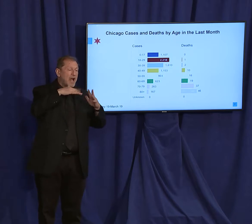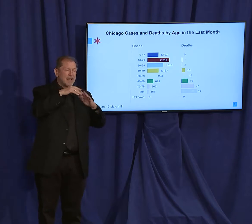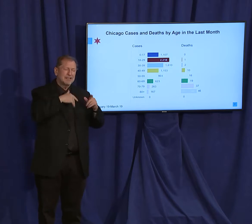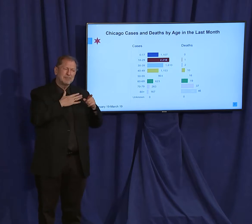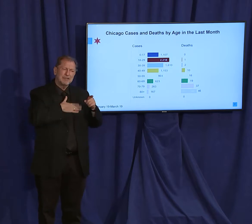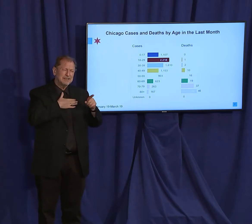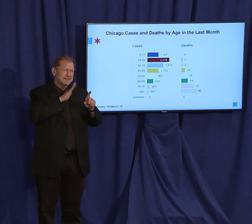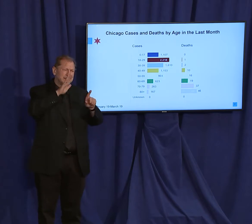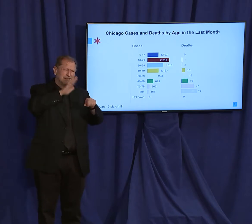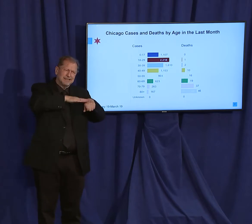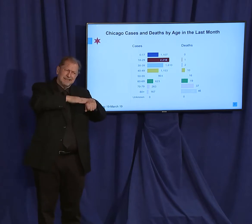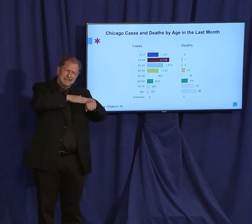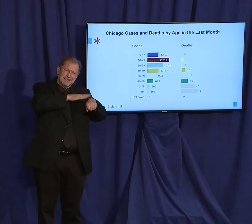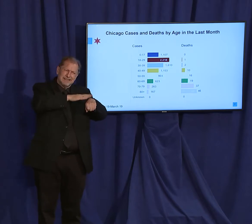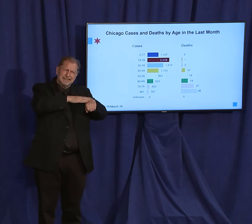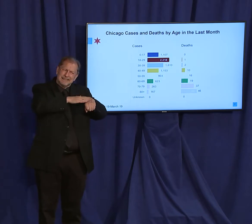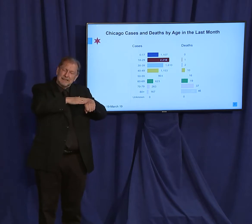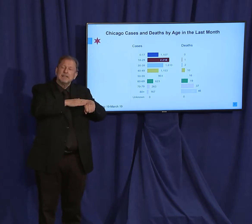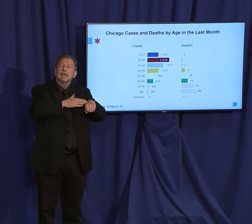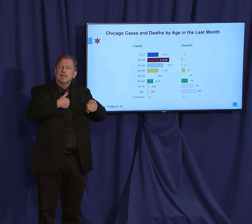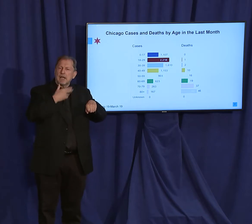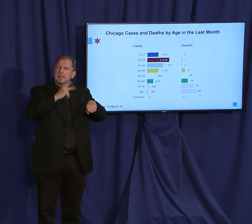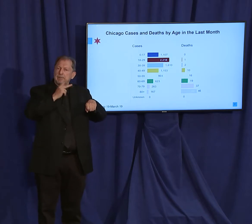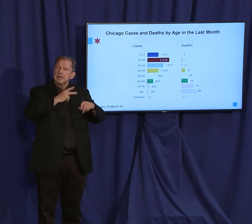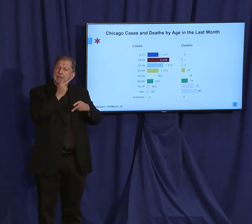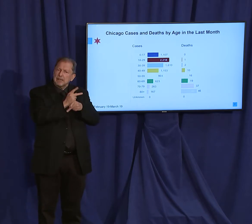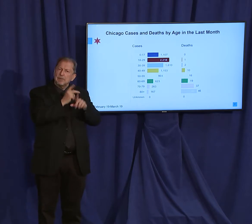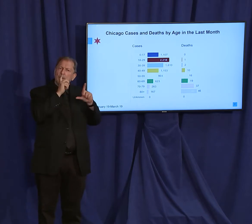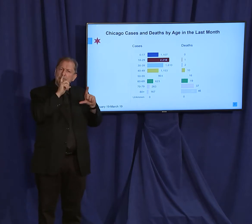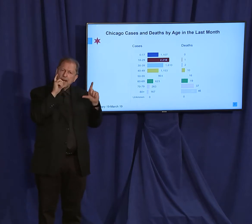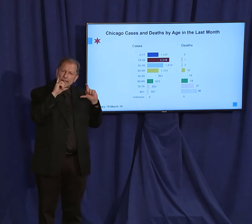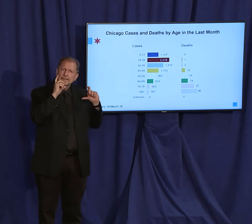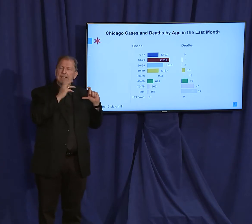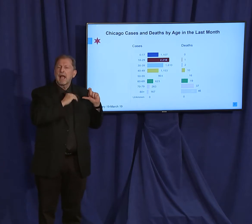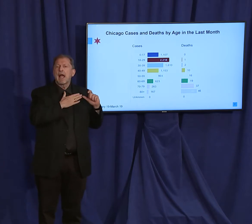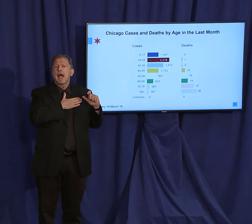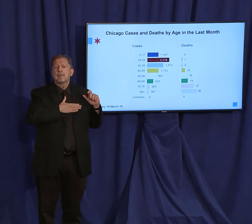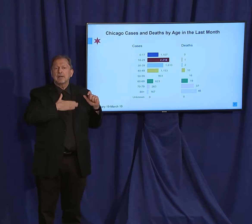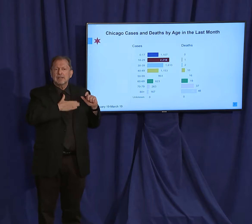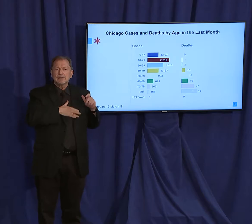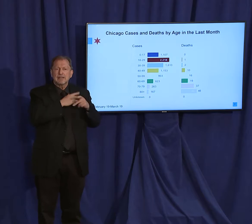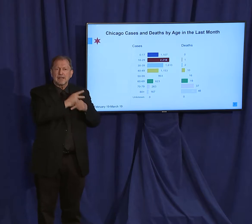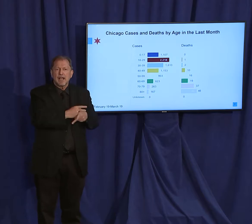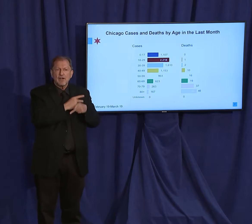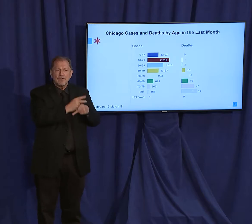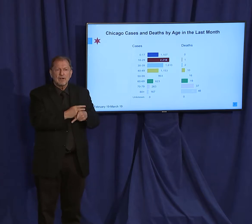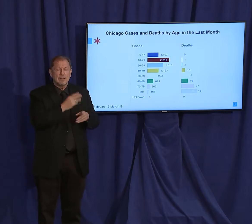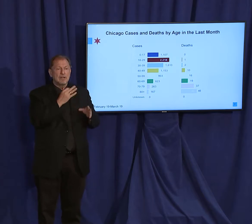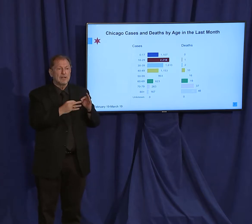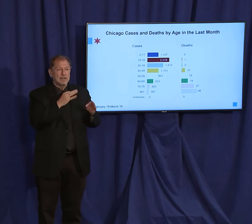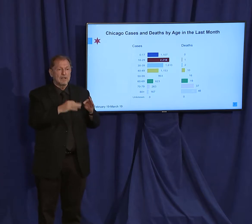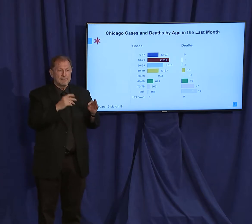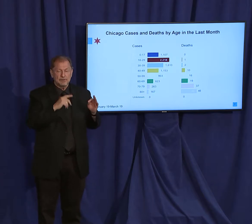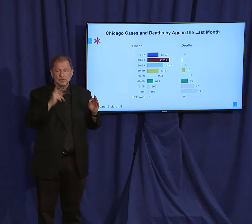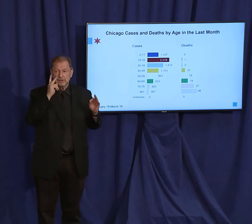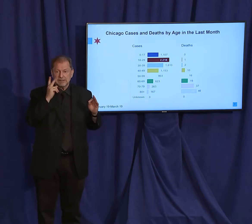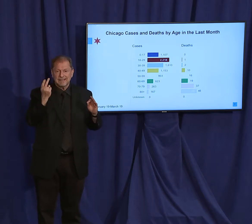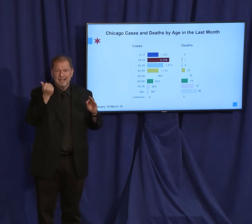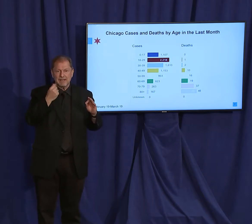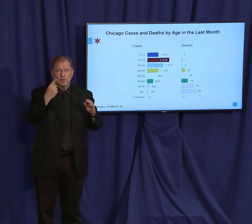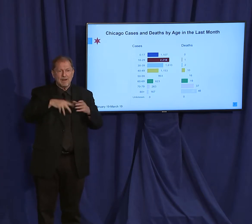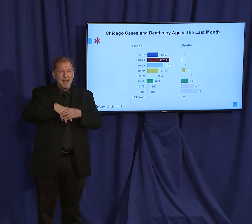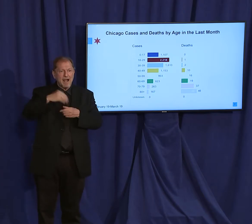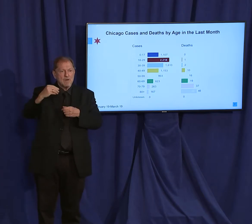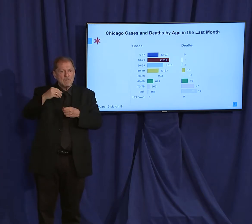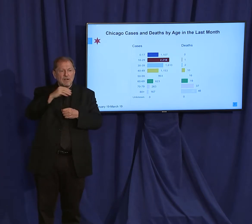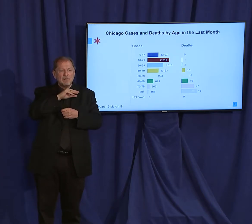that. Please wear your mask, and please be extra careful if you are interacting with anybody who's older